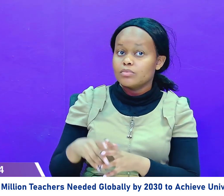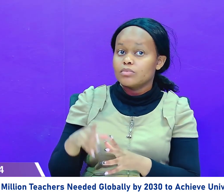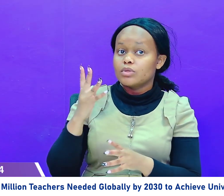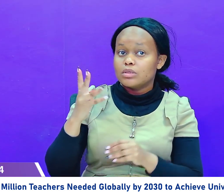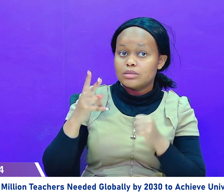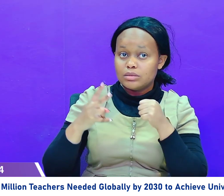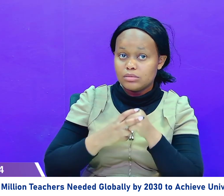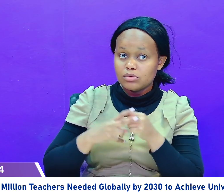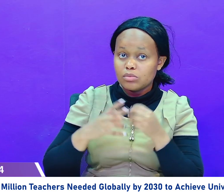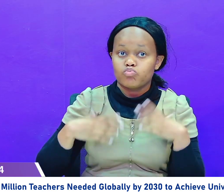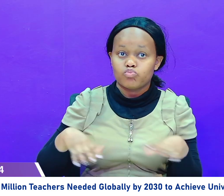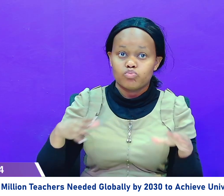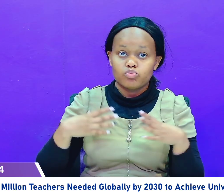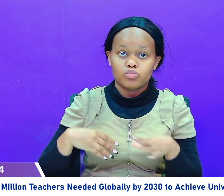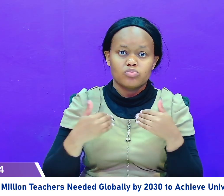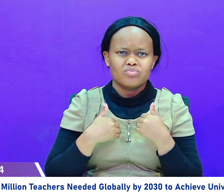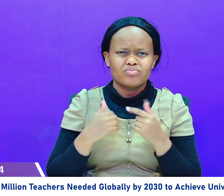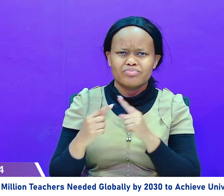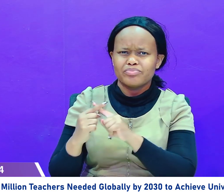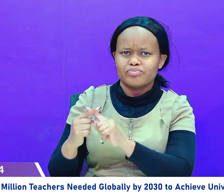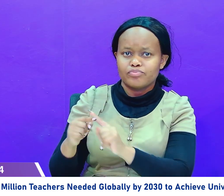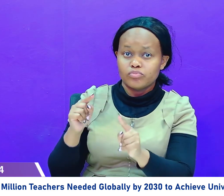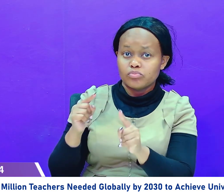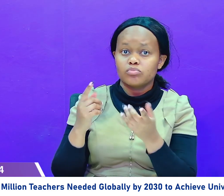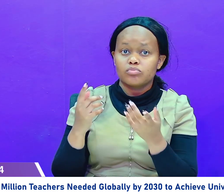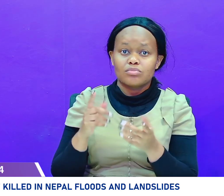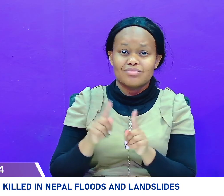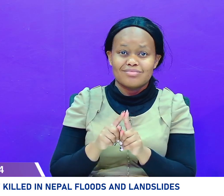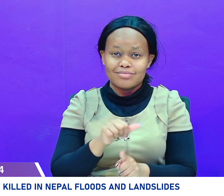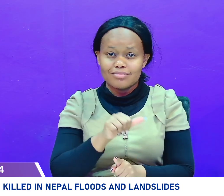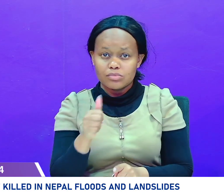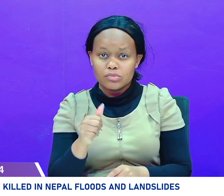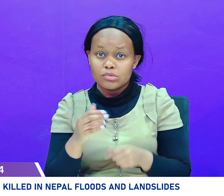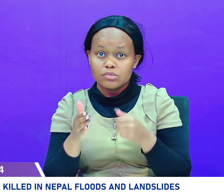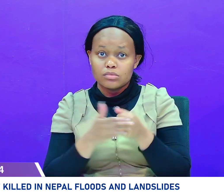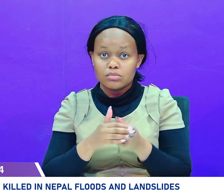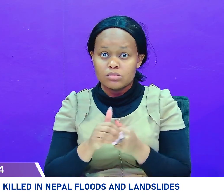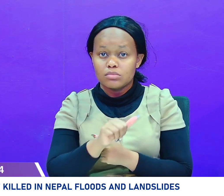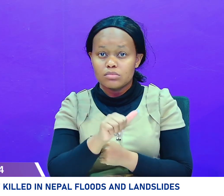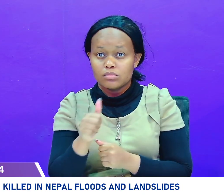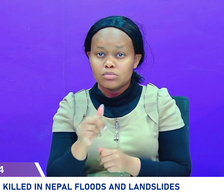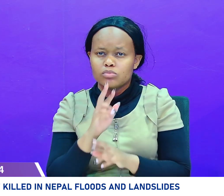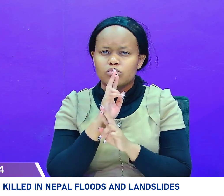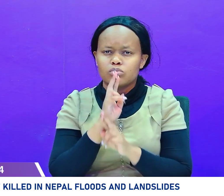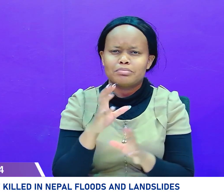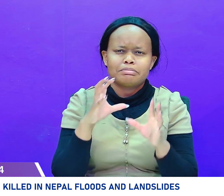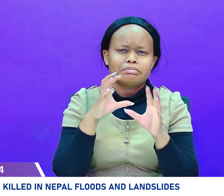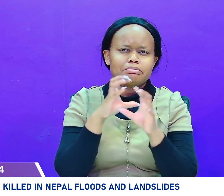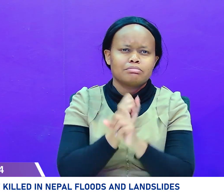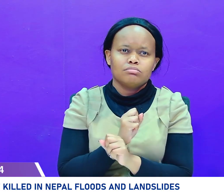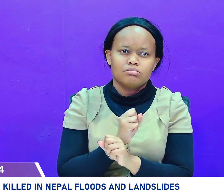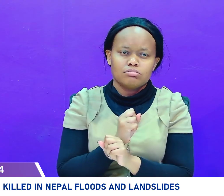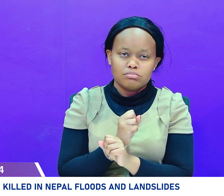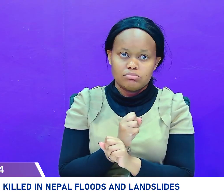On to our final news. At least 47 people have been killed and 9